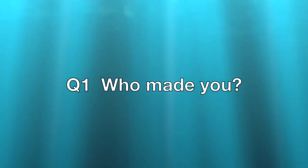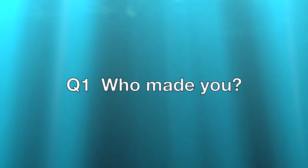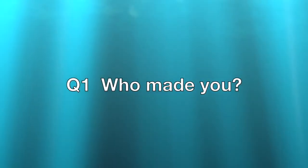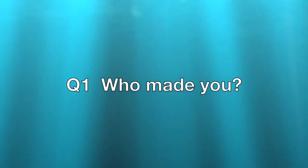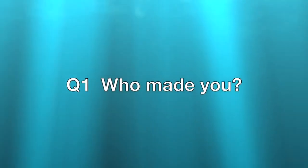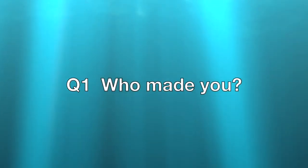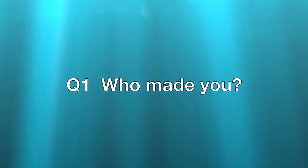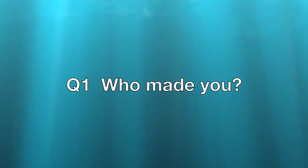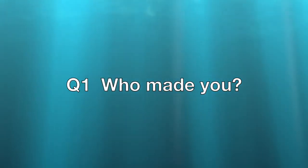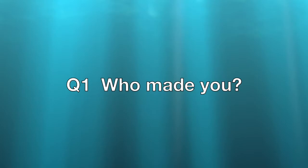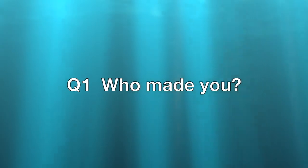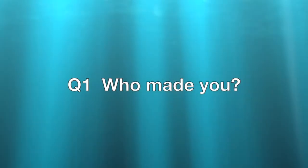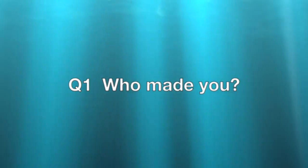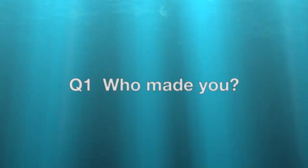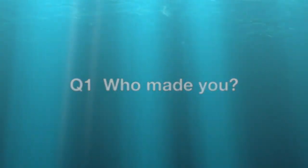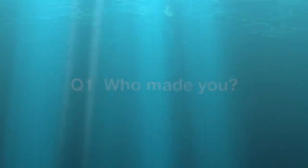Who made you?